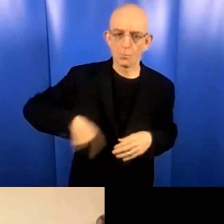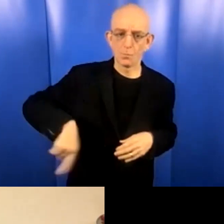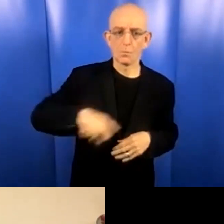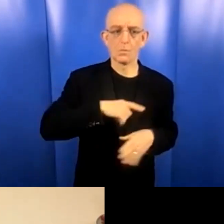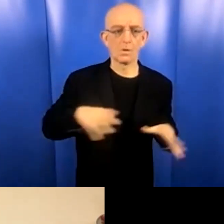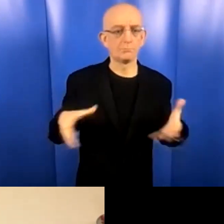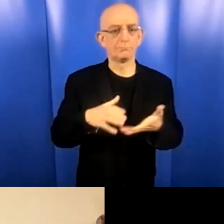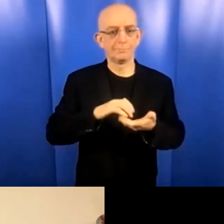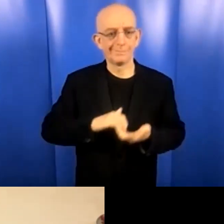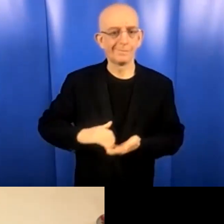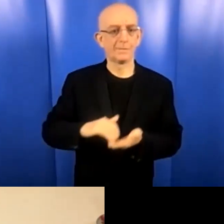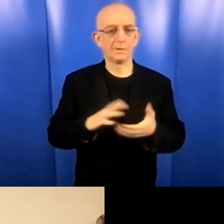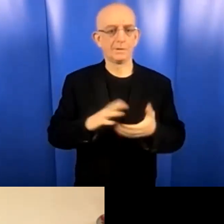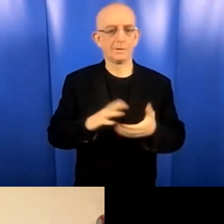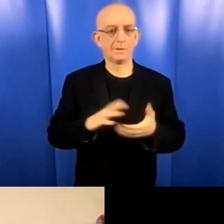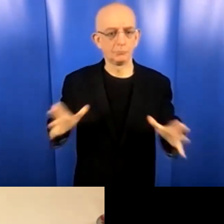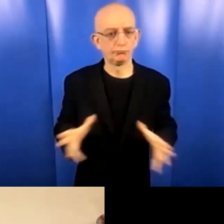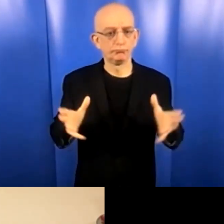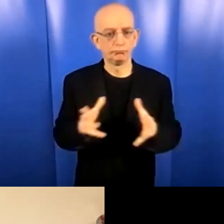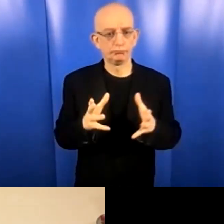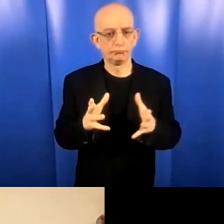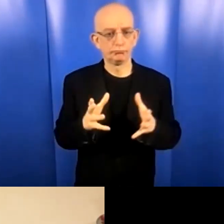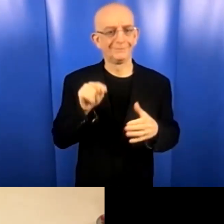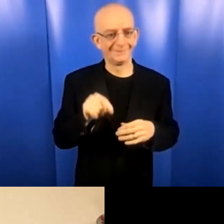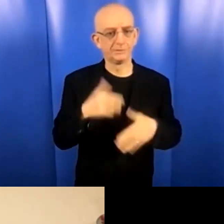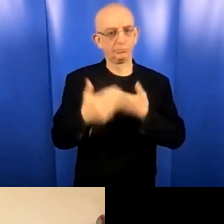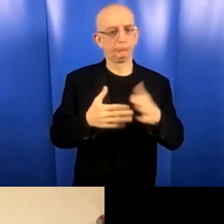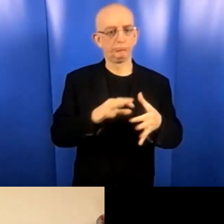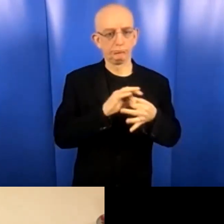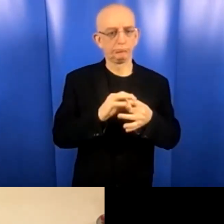frame them in a very intersectional manner so that we can reach